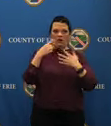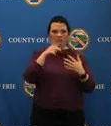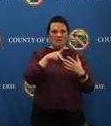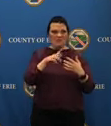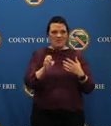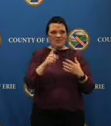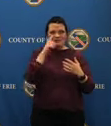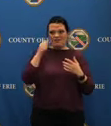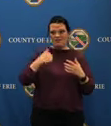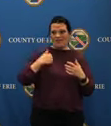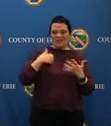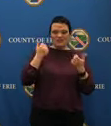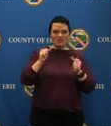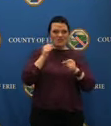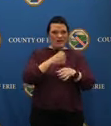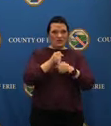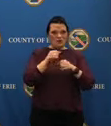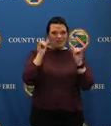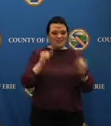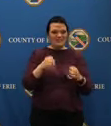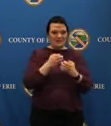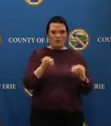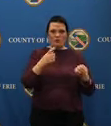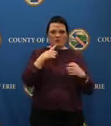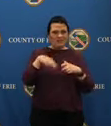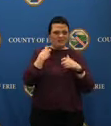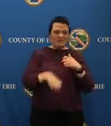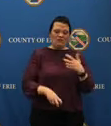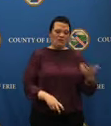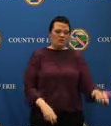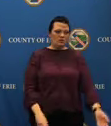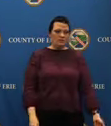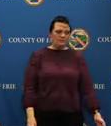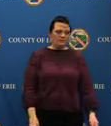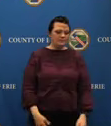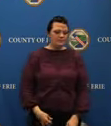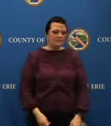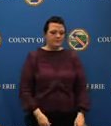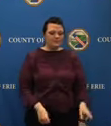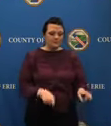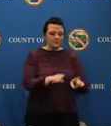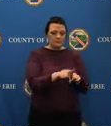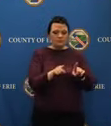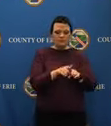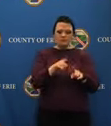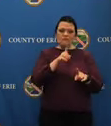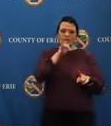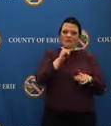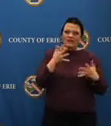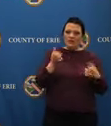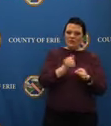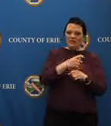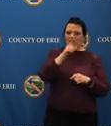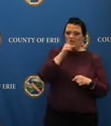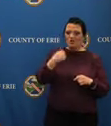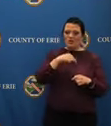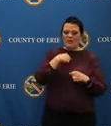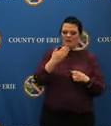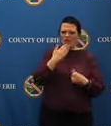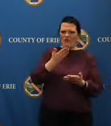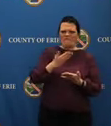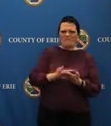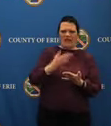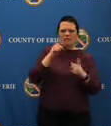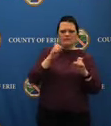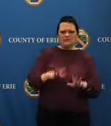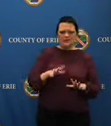the same equipment, that it just makes it very difficult when it's such a tight market. And also, we really want to make sure that we get a good, valid test